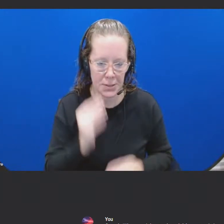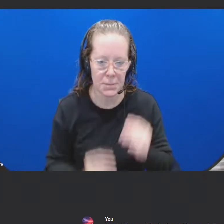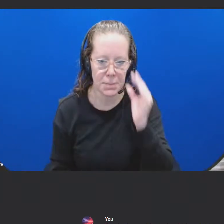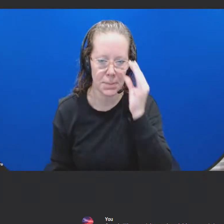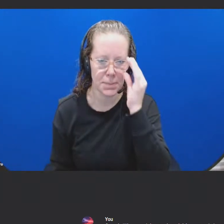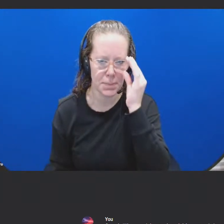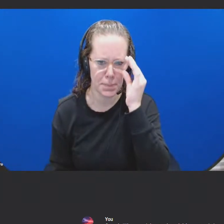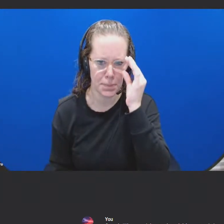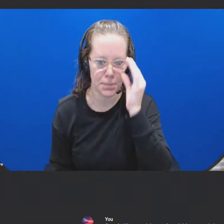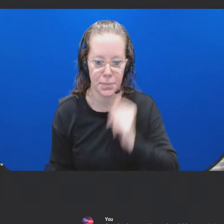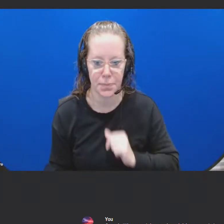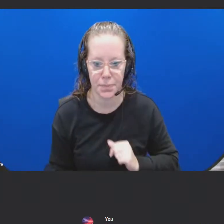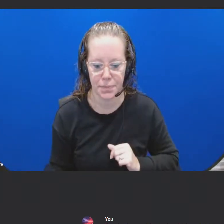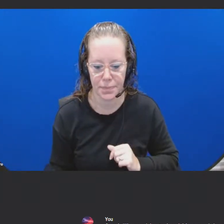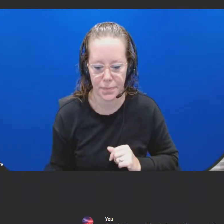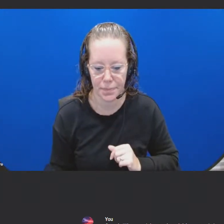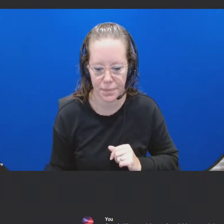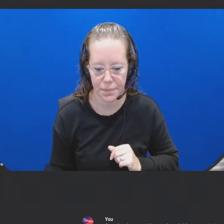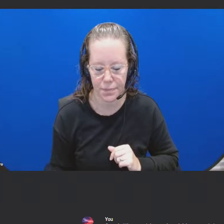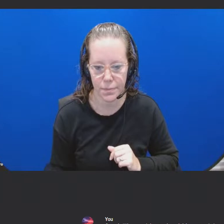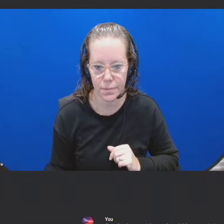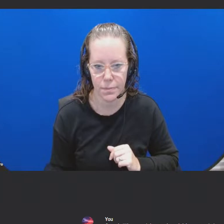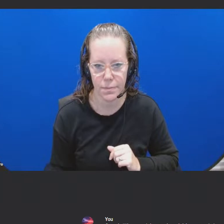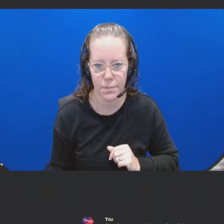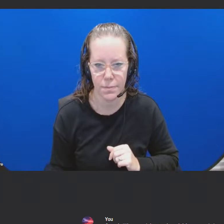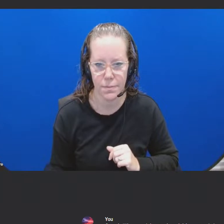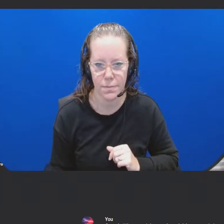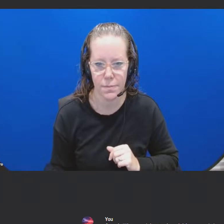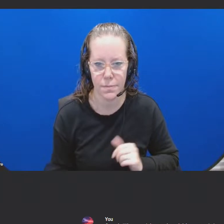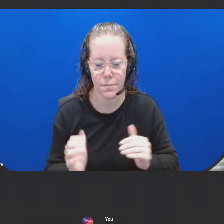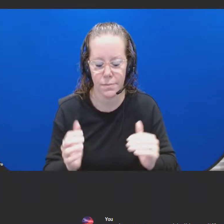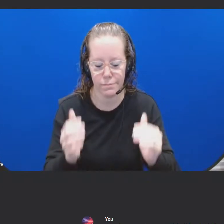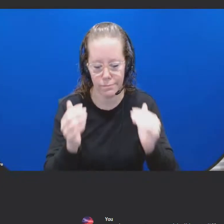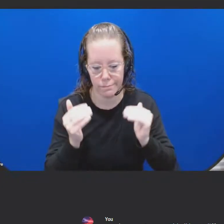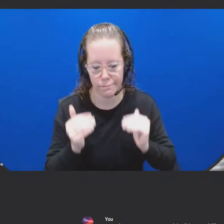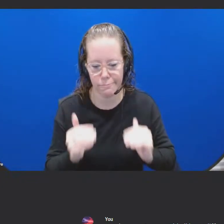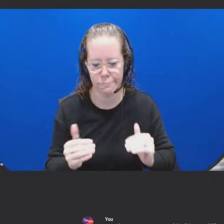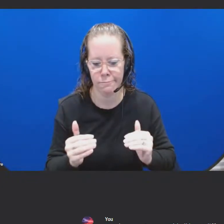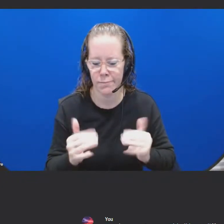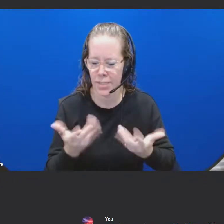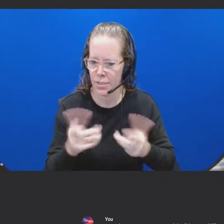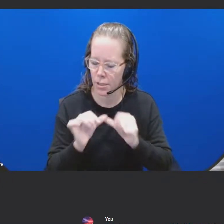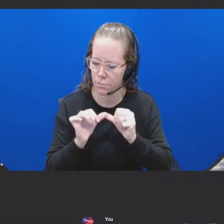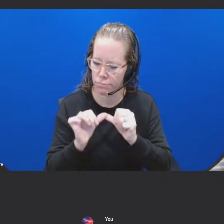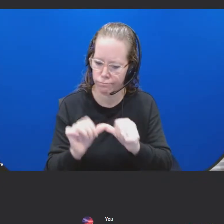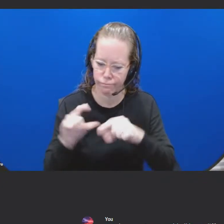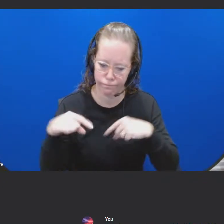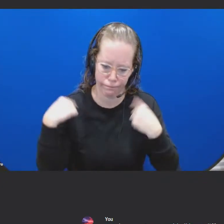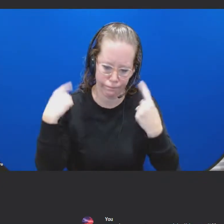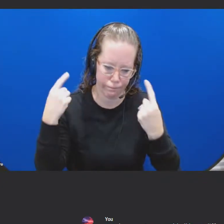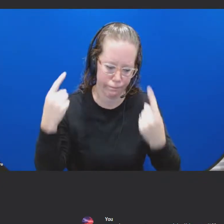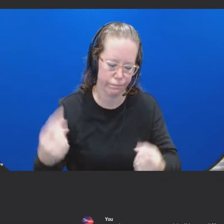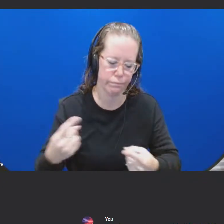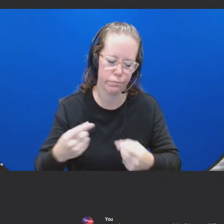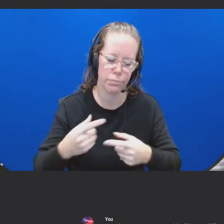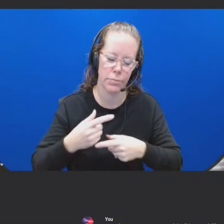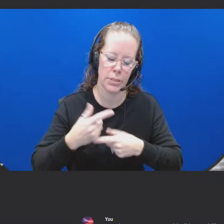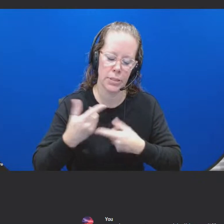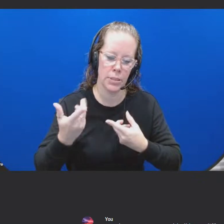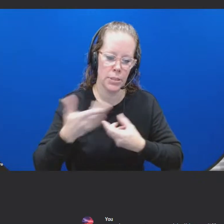And I just close on our biggest struggle is staffing. Um, Last